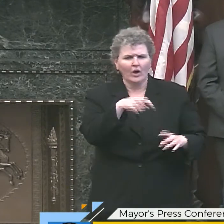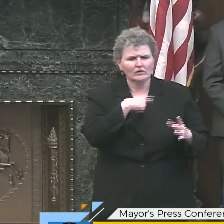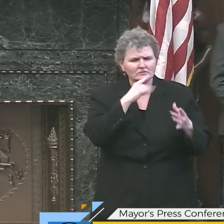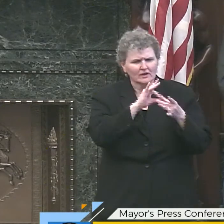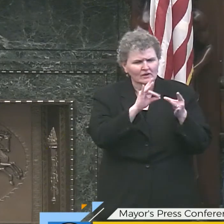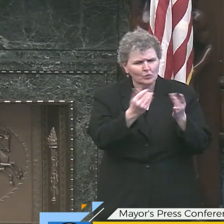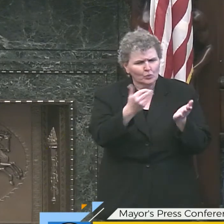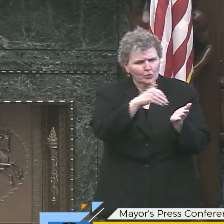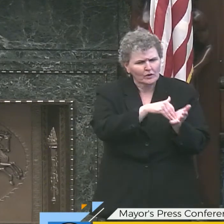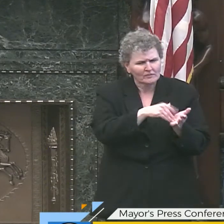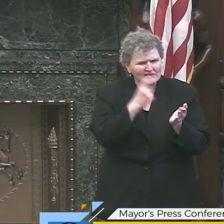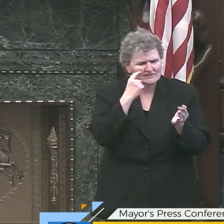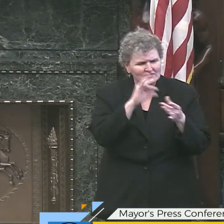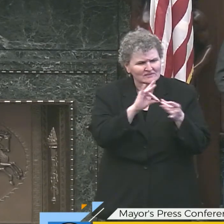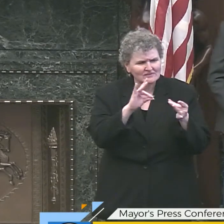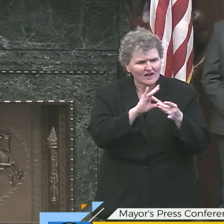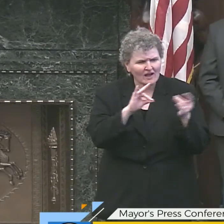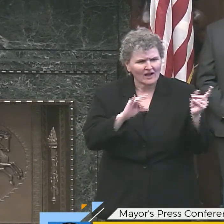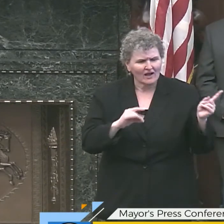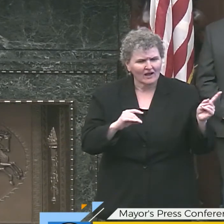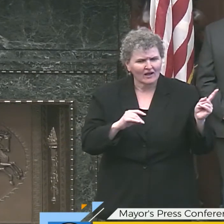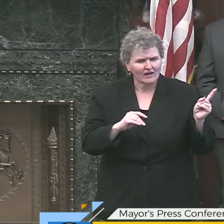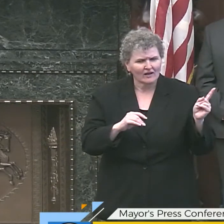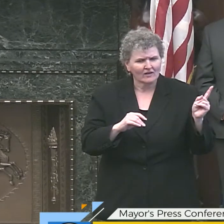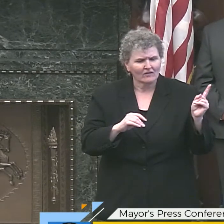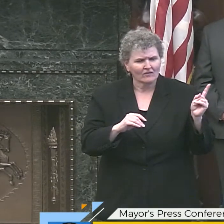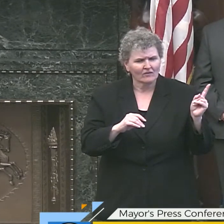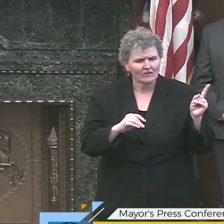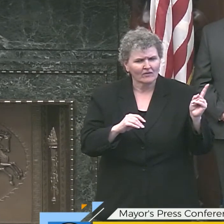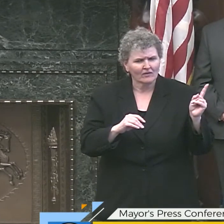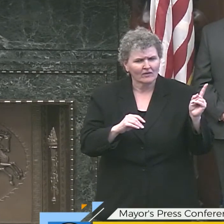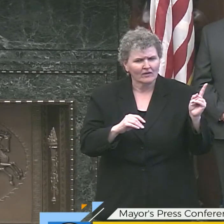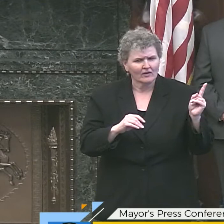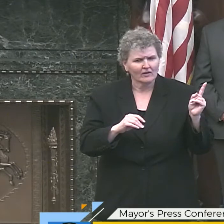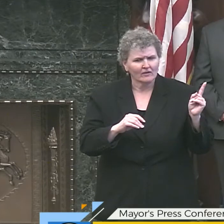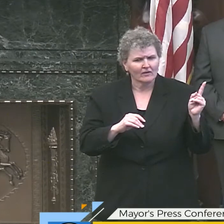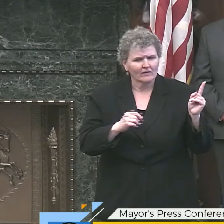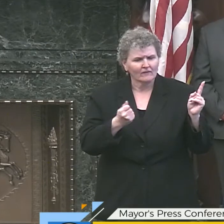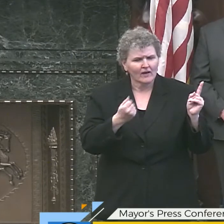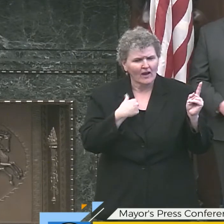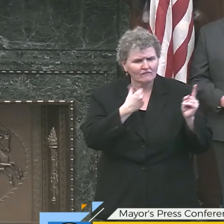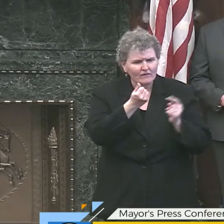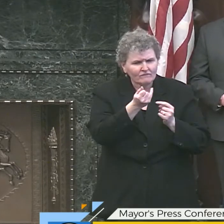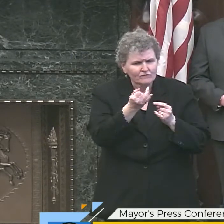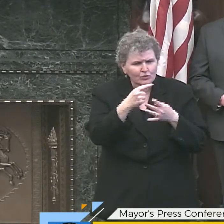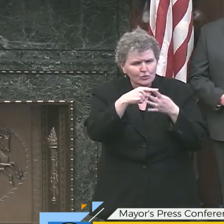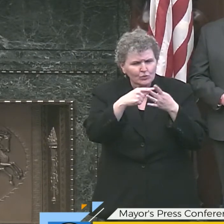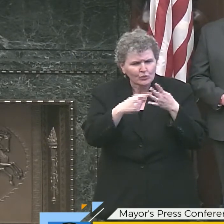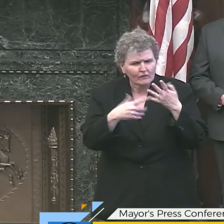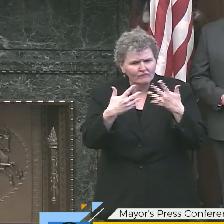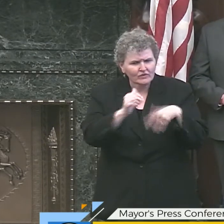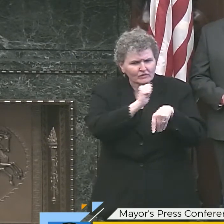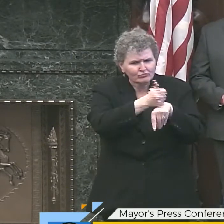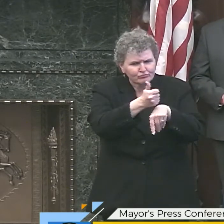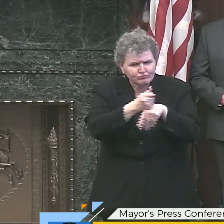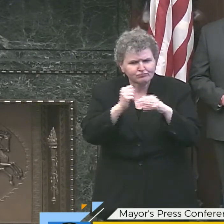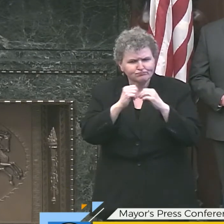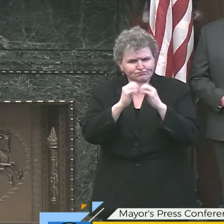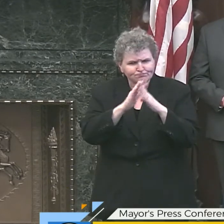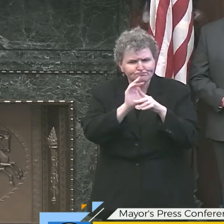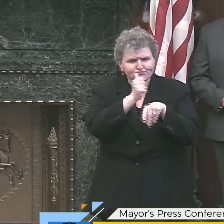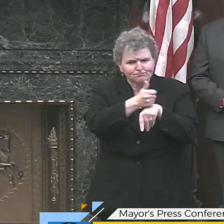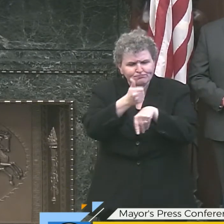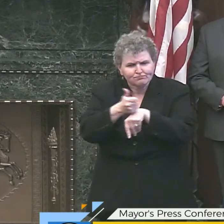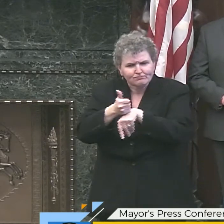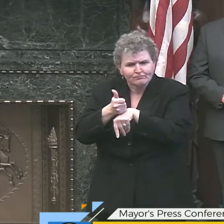said about that there's a few steps that you've already taken, and that could you give us a deadline for when you